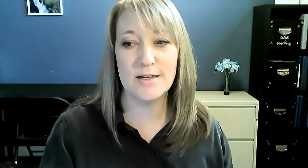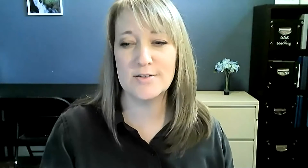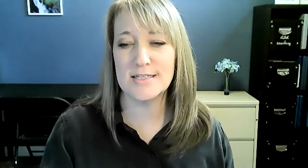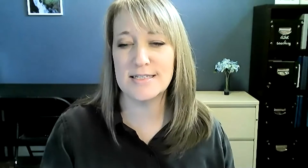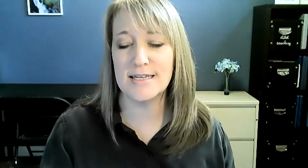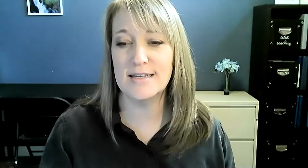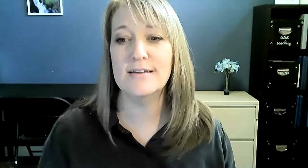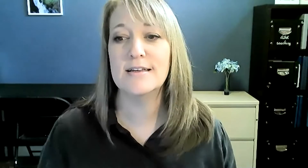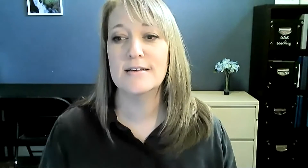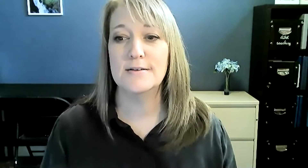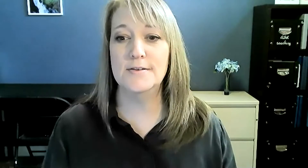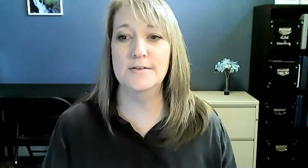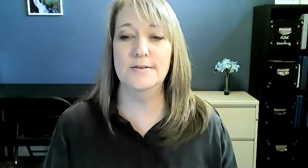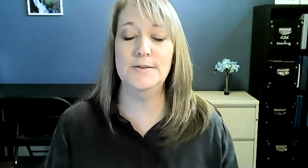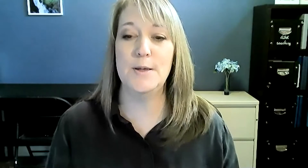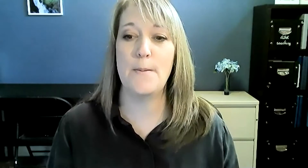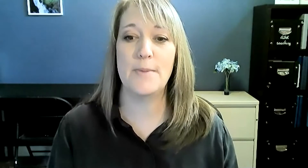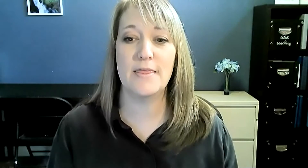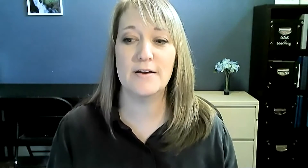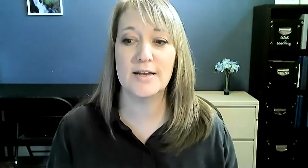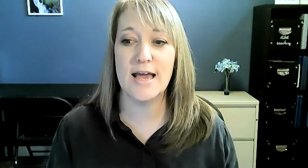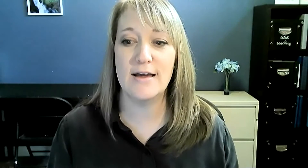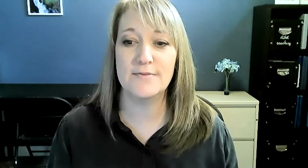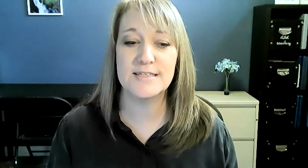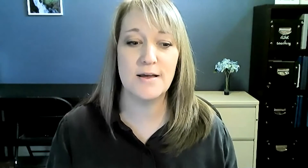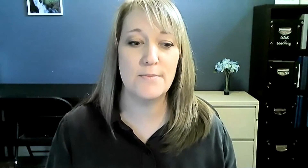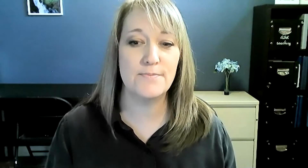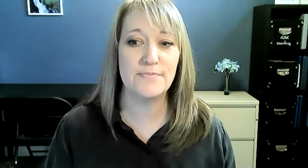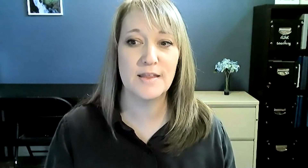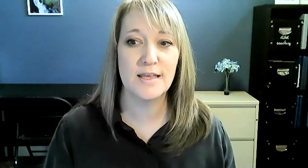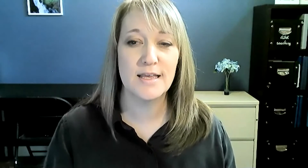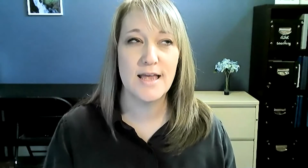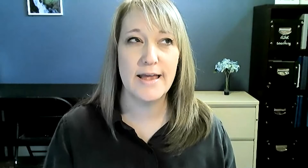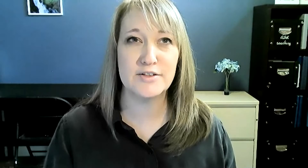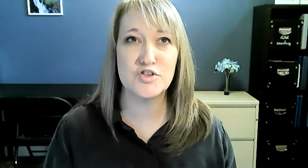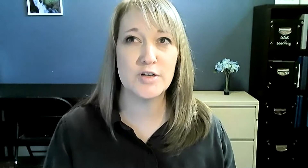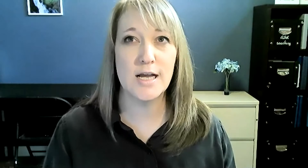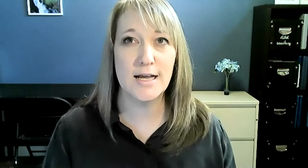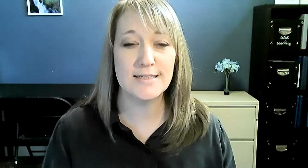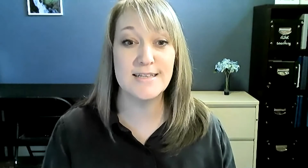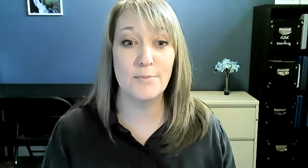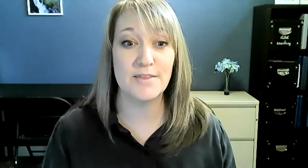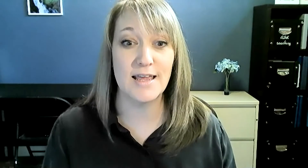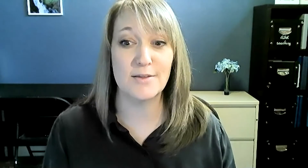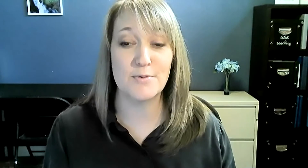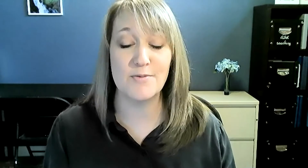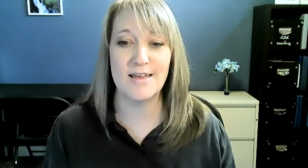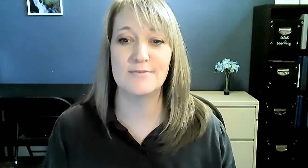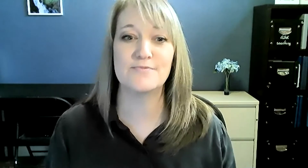you just did, but they're going to have some extra something thrown in.